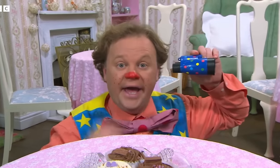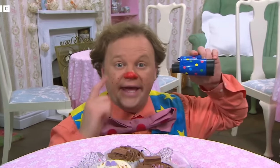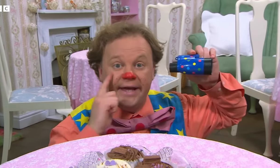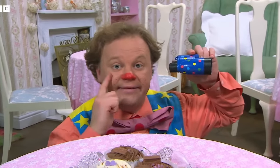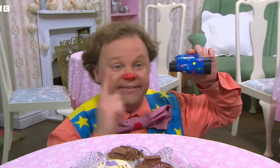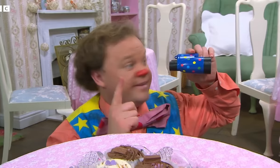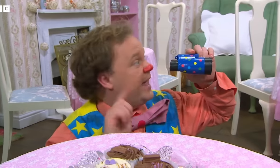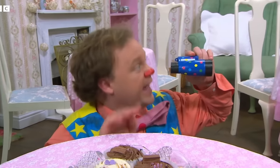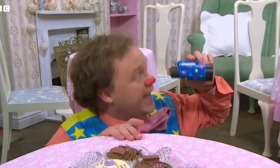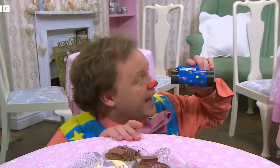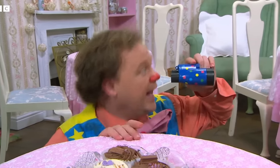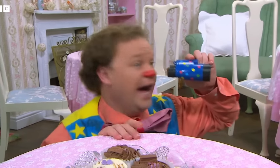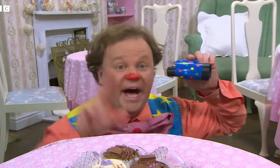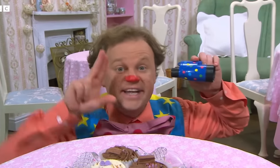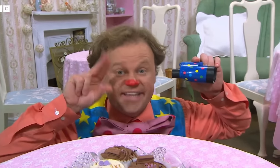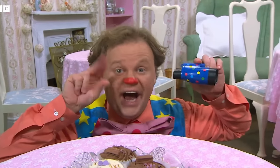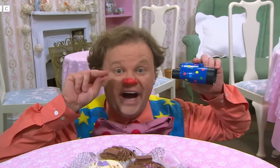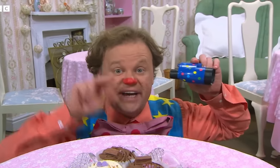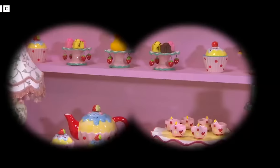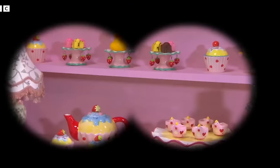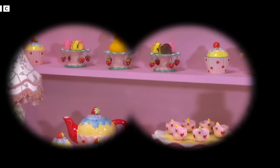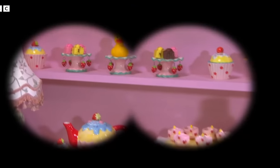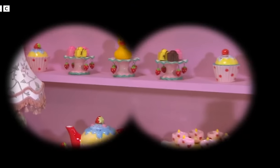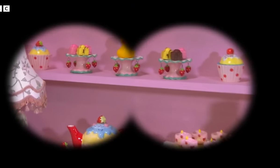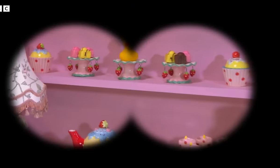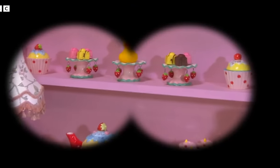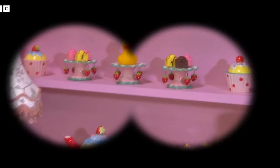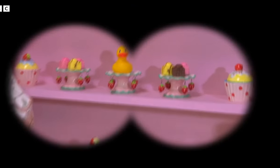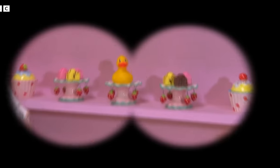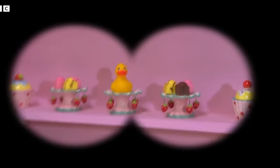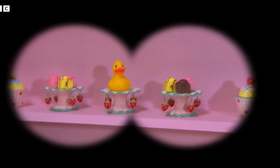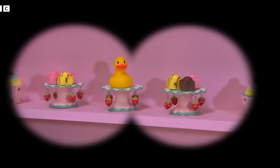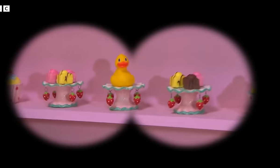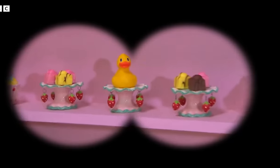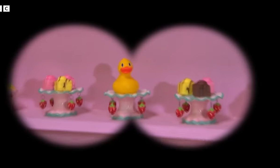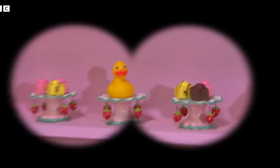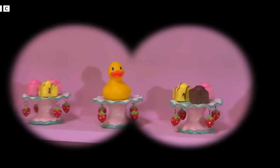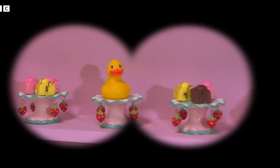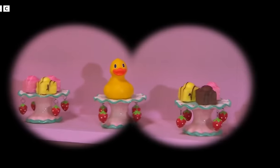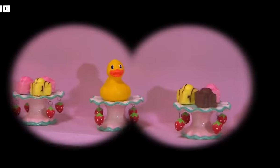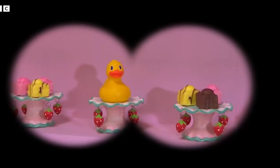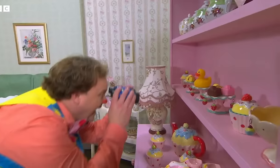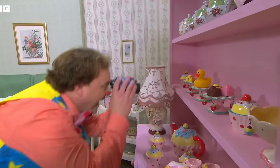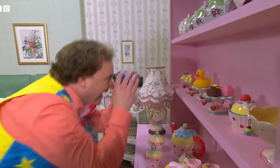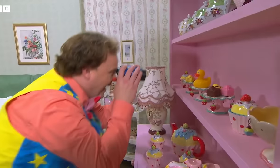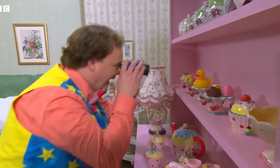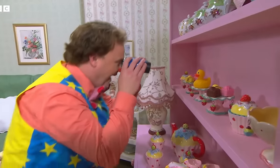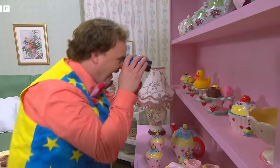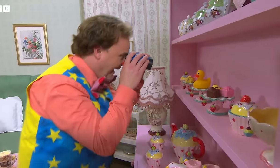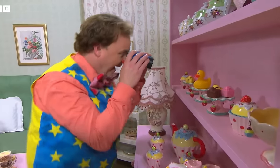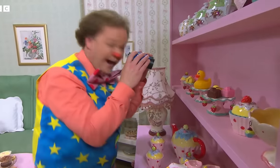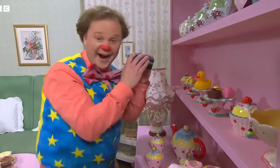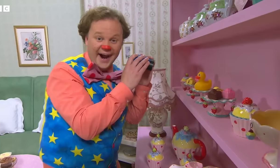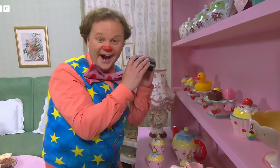I can see a duck. A duck? What kind of duck, Mr.